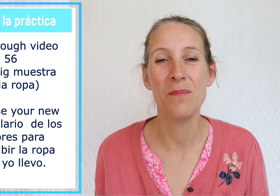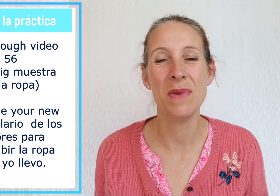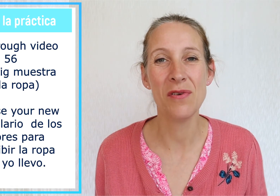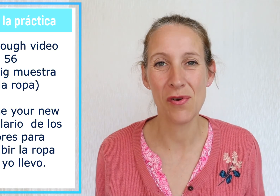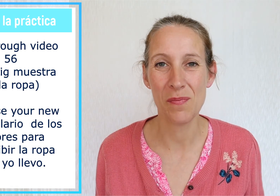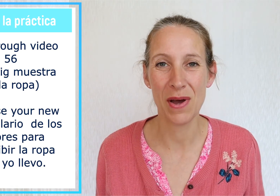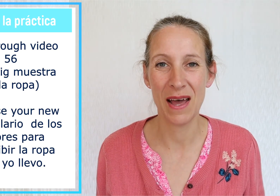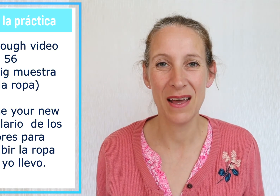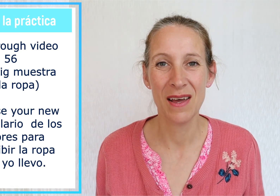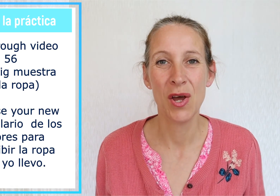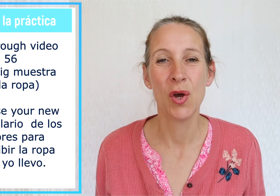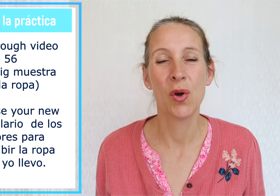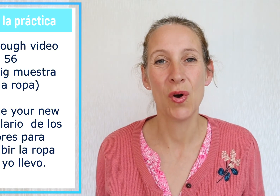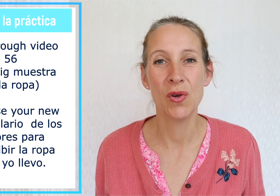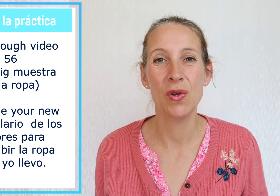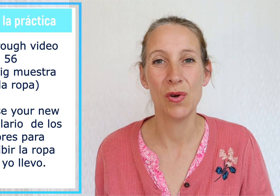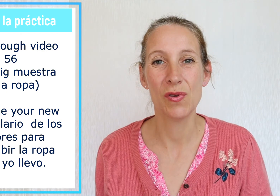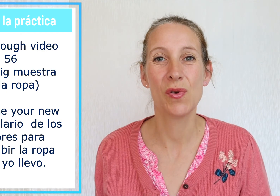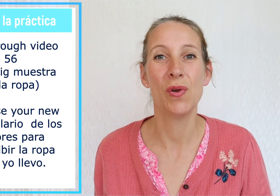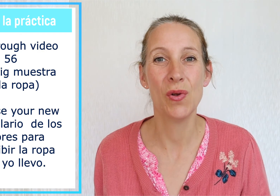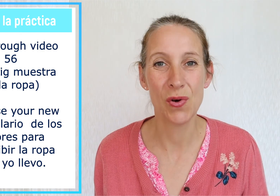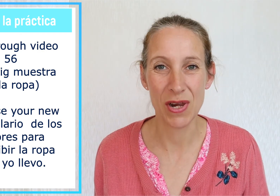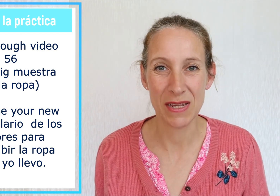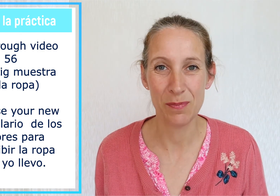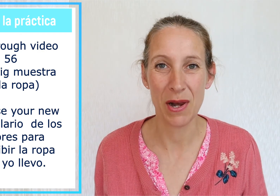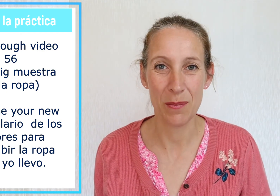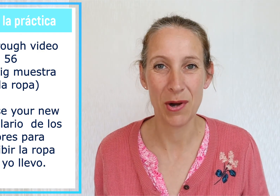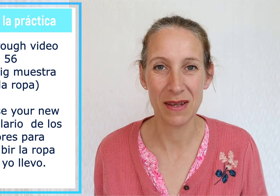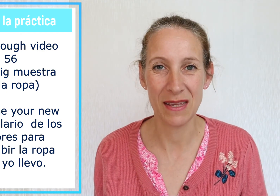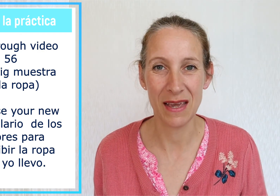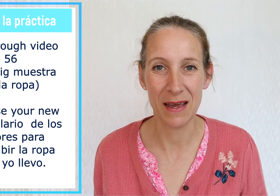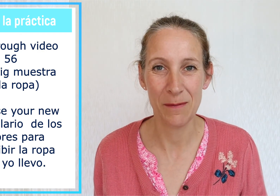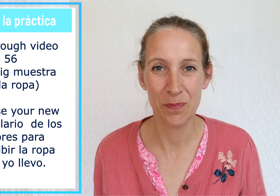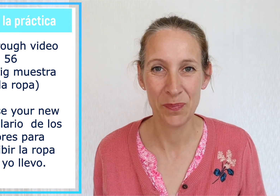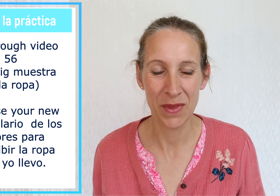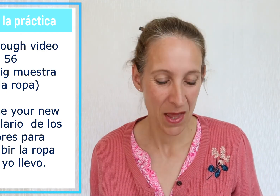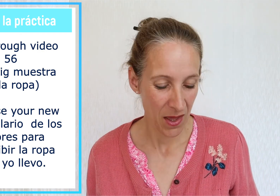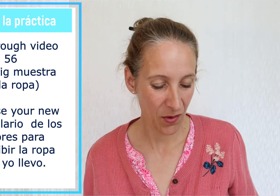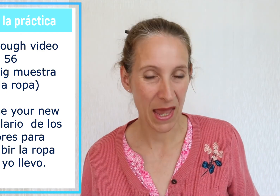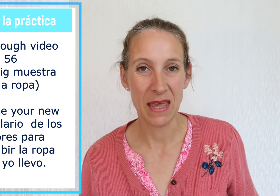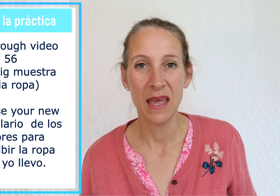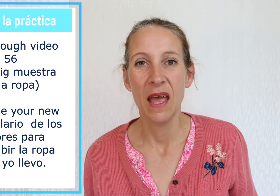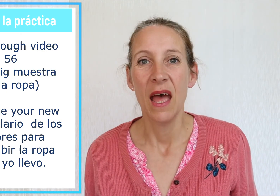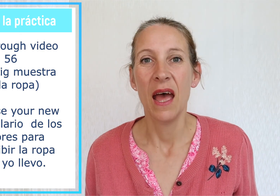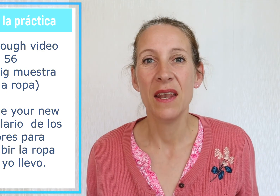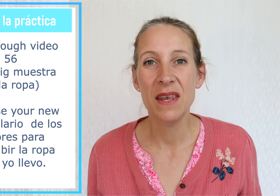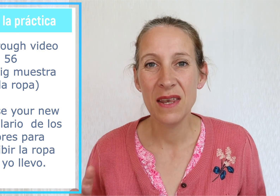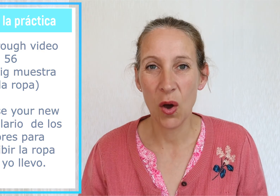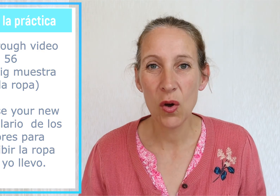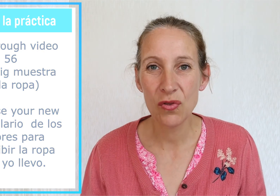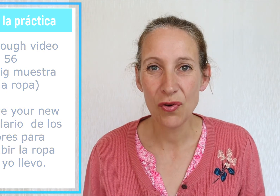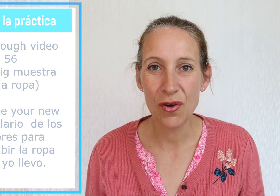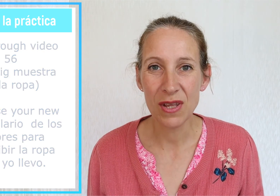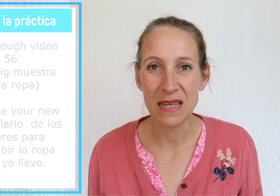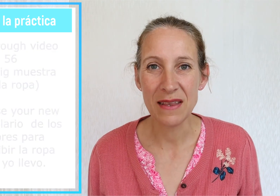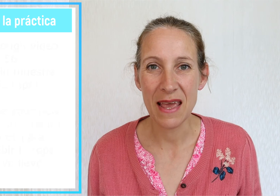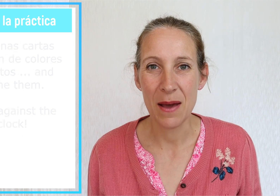mi ropa con los colores para practicar. Ok, otra idea